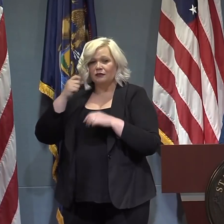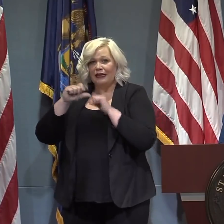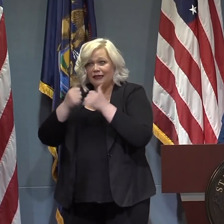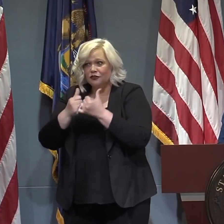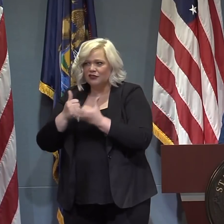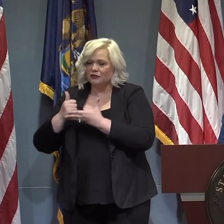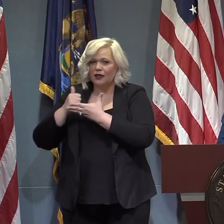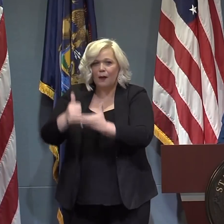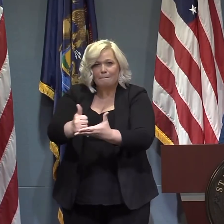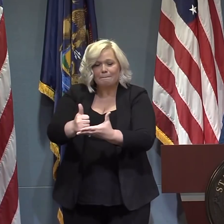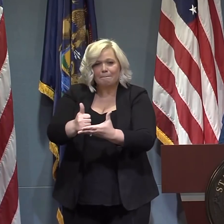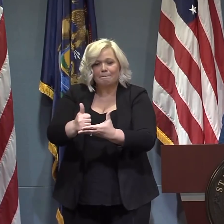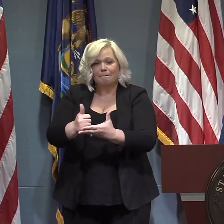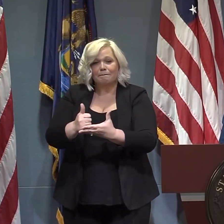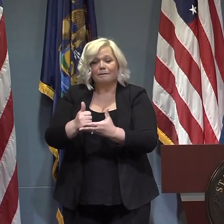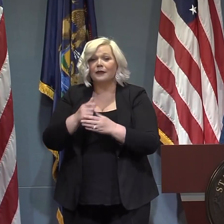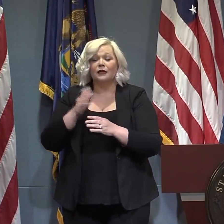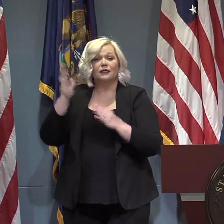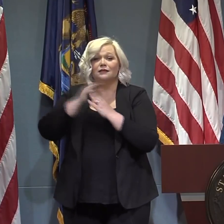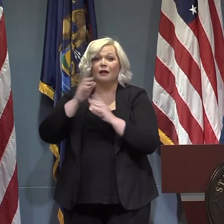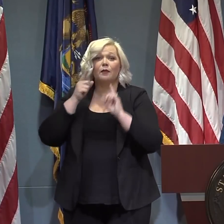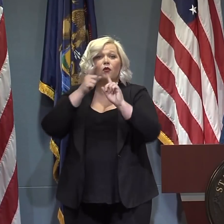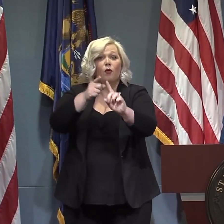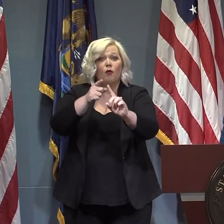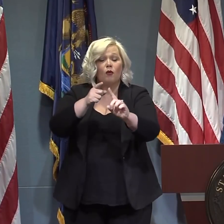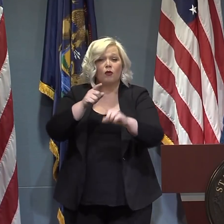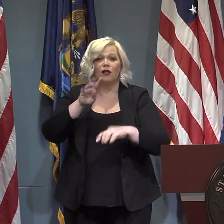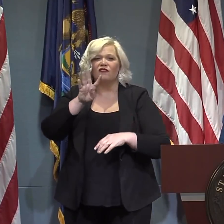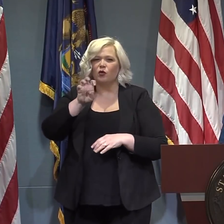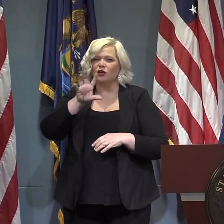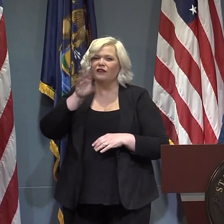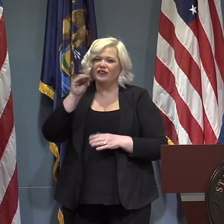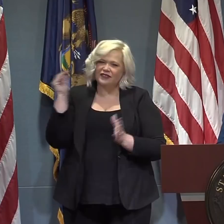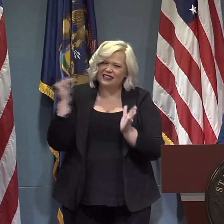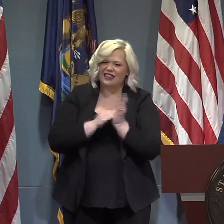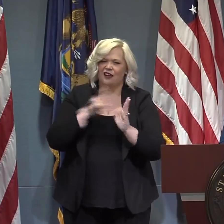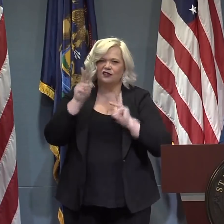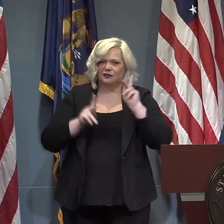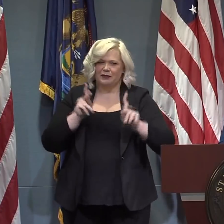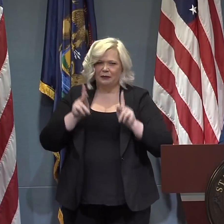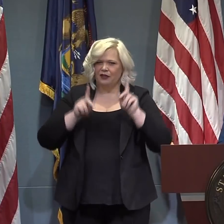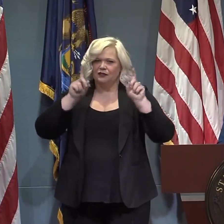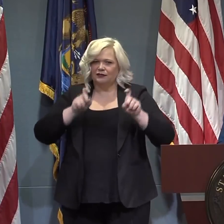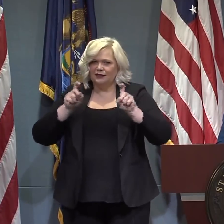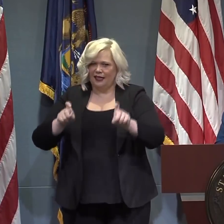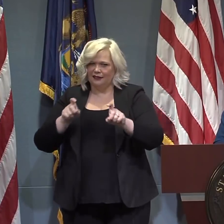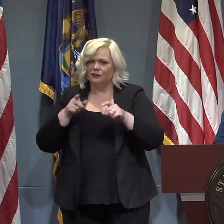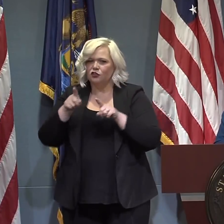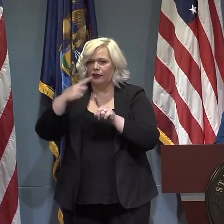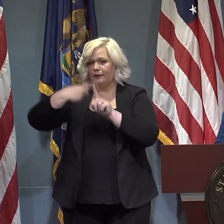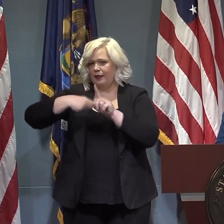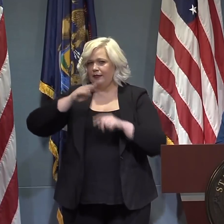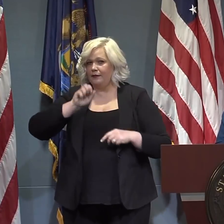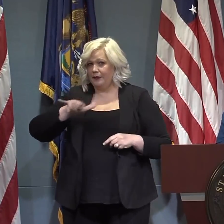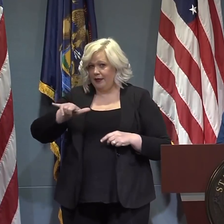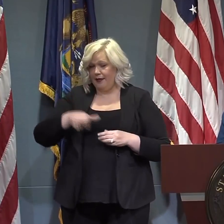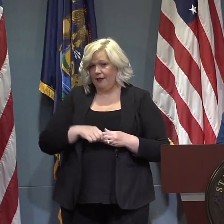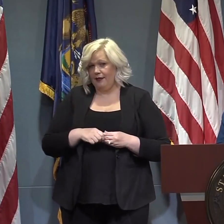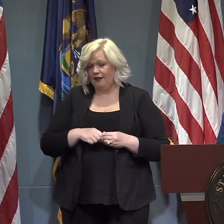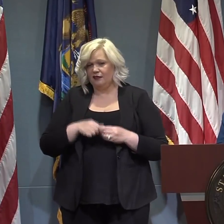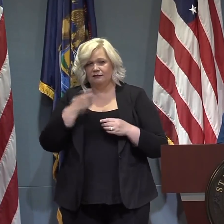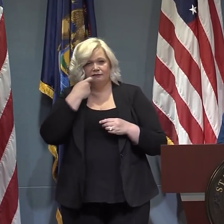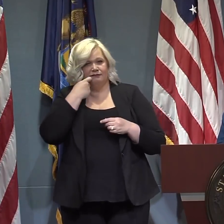test 450,000 Michiganders in the month of May. In a moment, Trish will talk about how we are planning to meet that